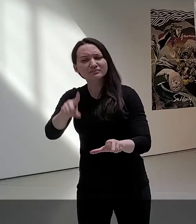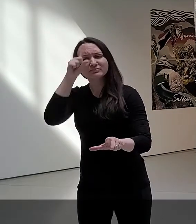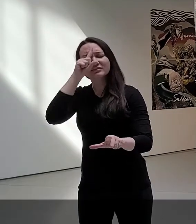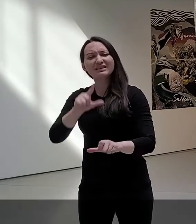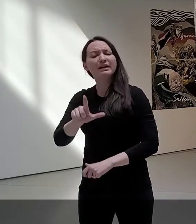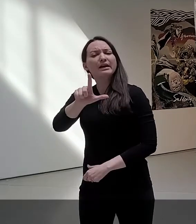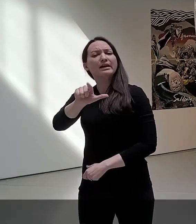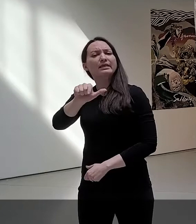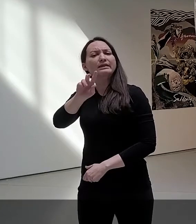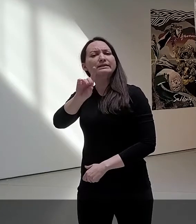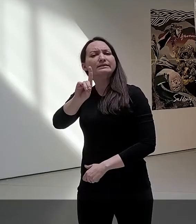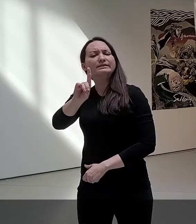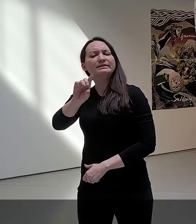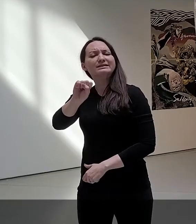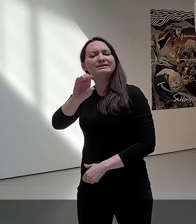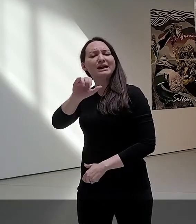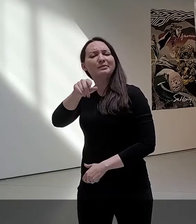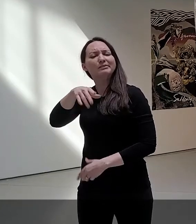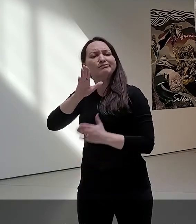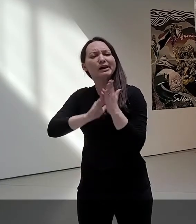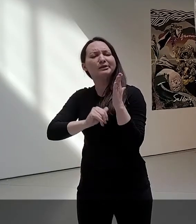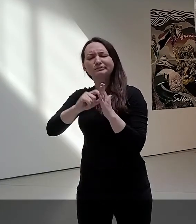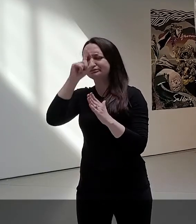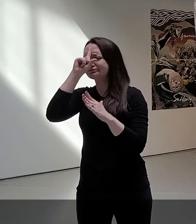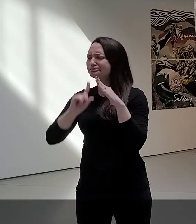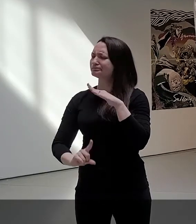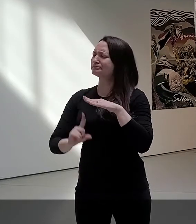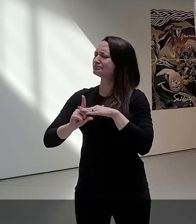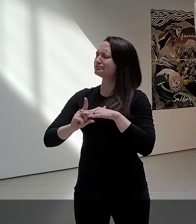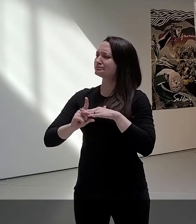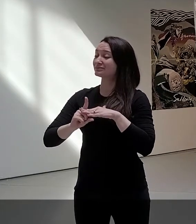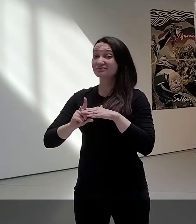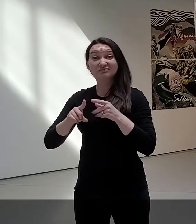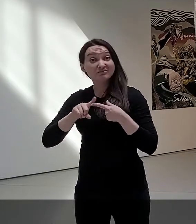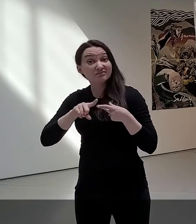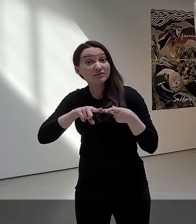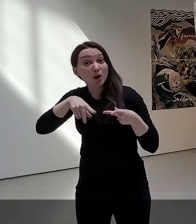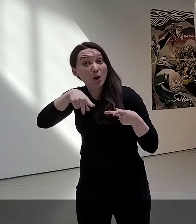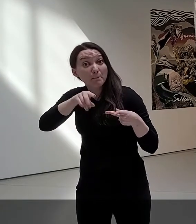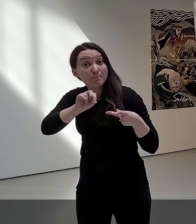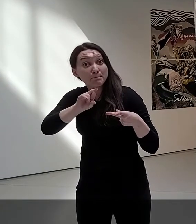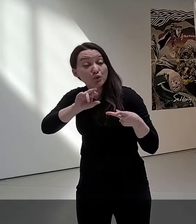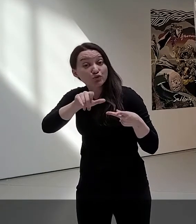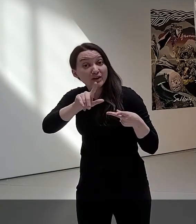you think of a landscape painting, what comes to mind? What about a portrait?